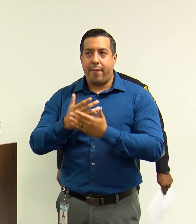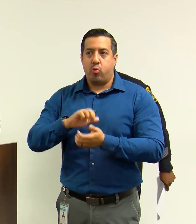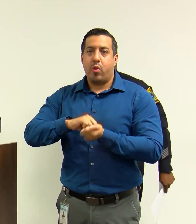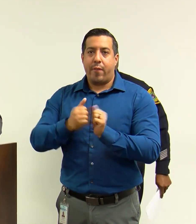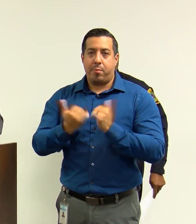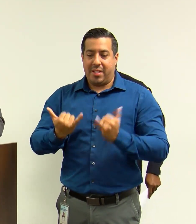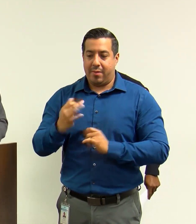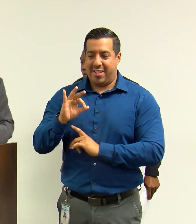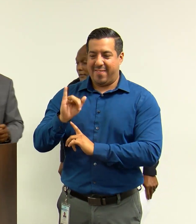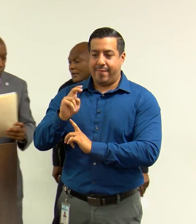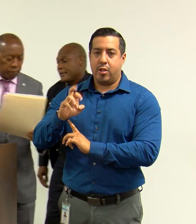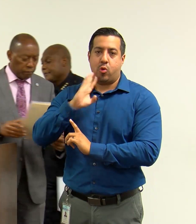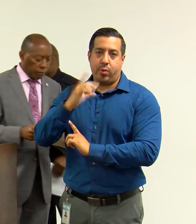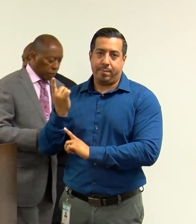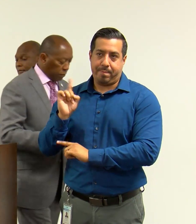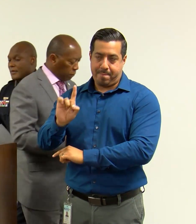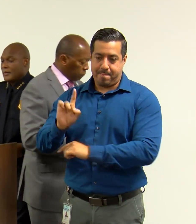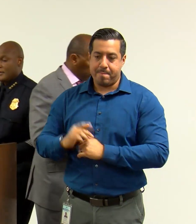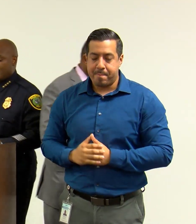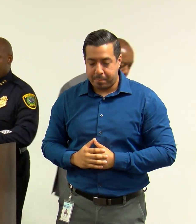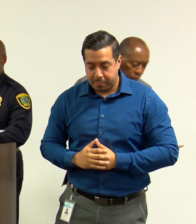that, Chief Fenner, let me yield to you.